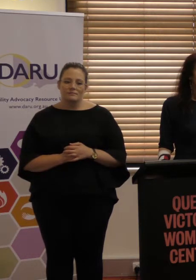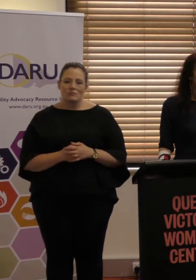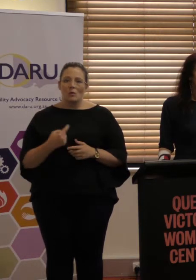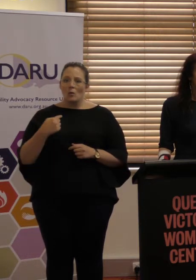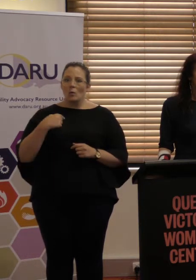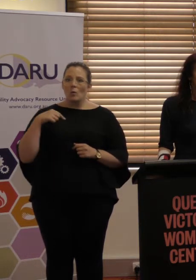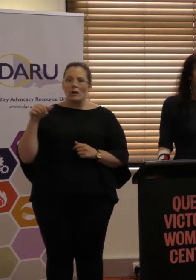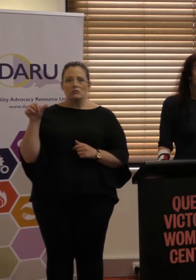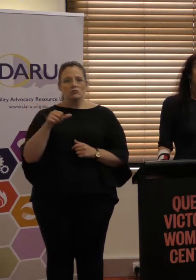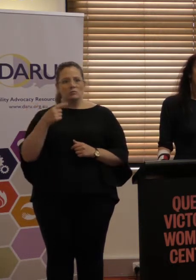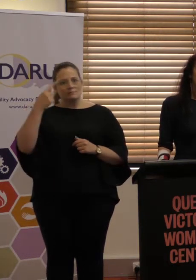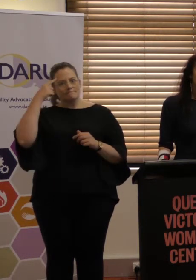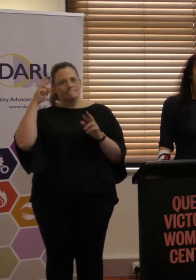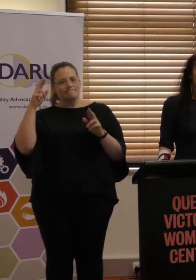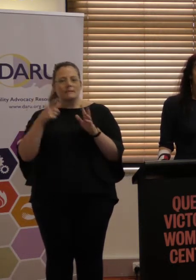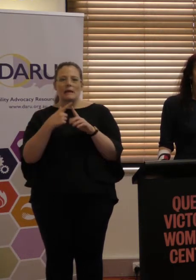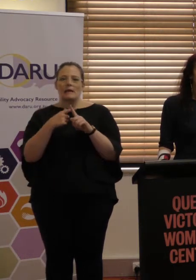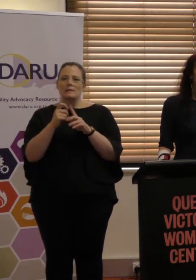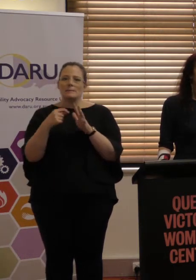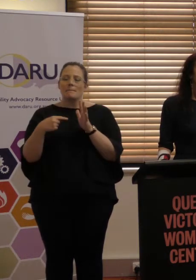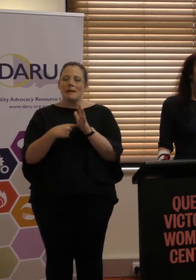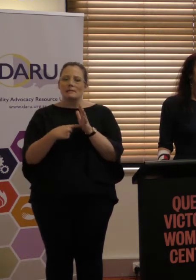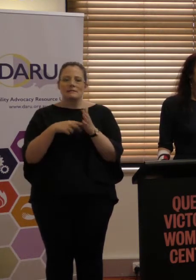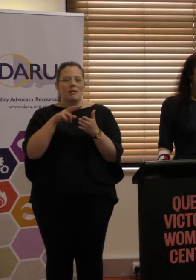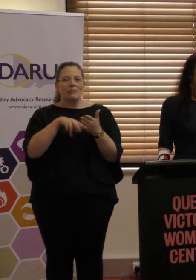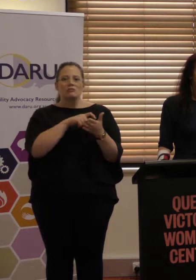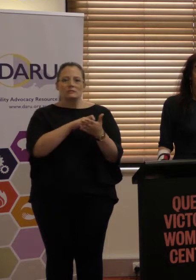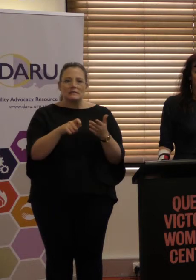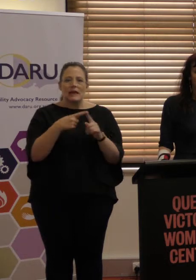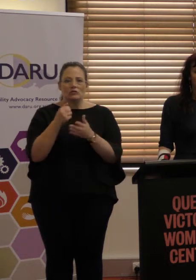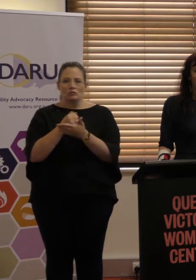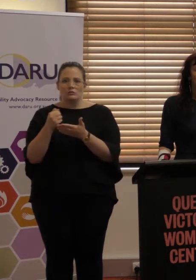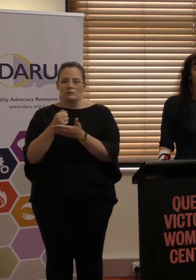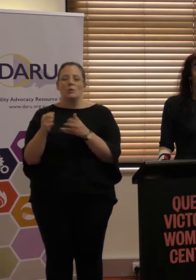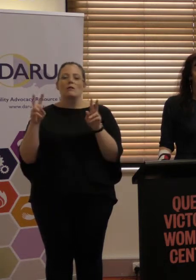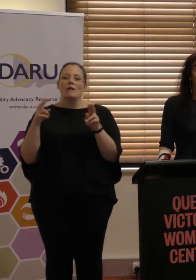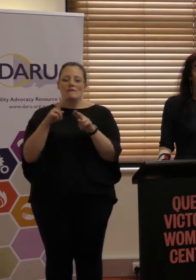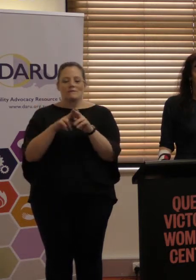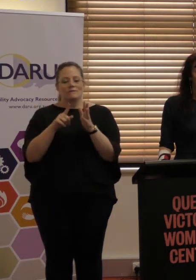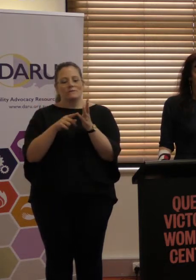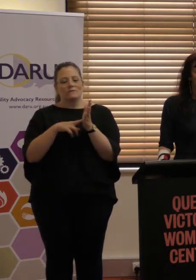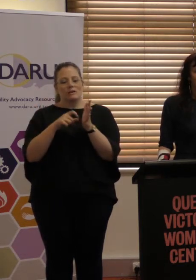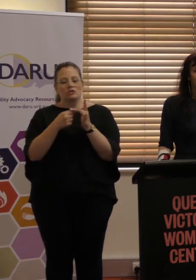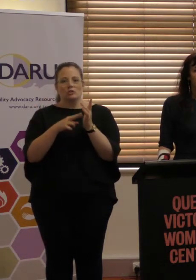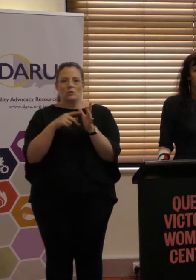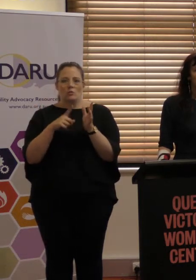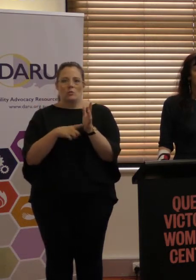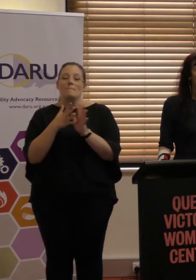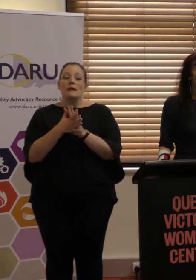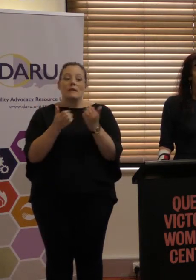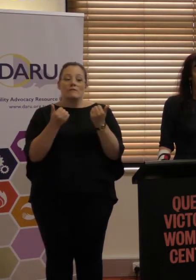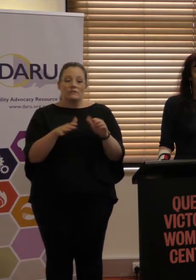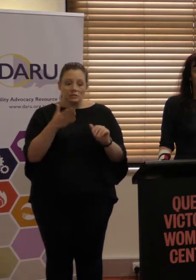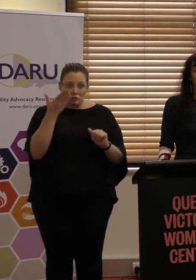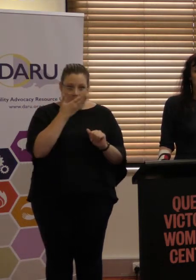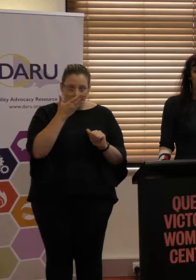and numeracy. Functional literacy and numeracy, so when they leave school, they can go to the shop, they can read